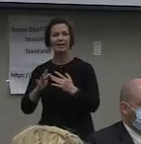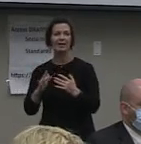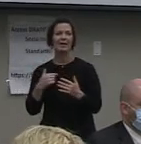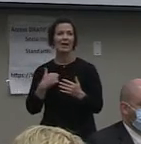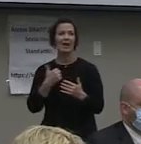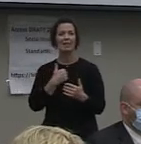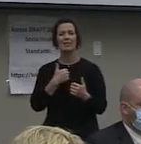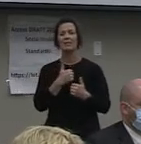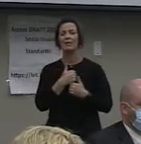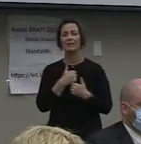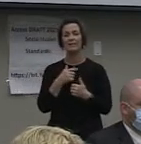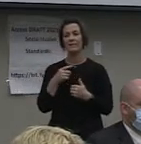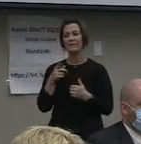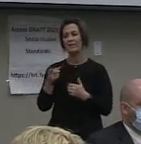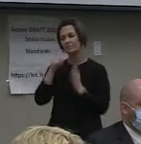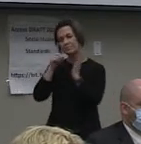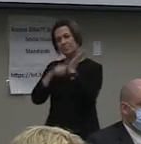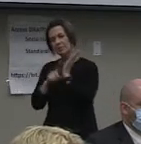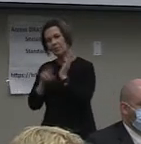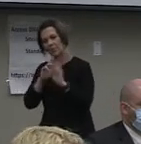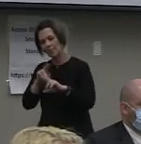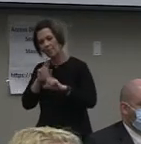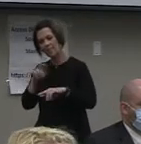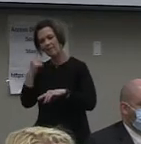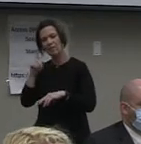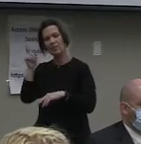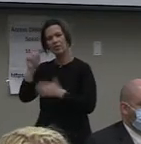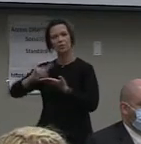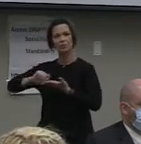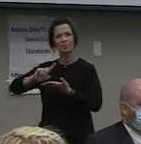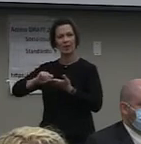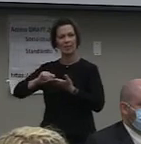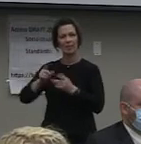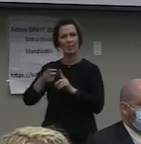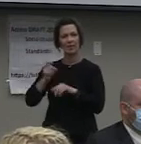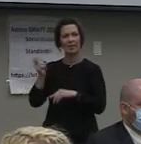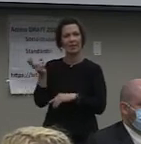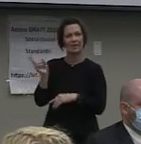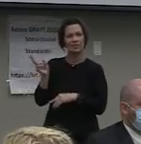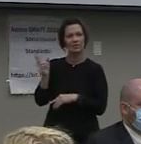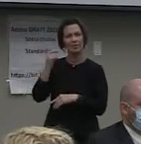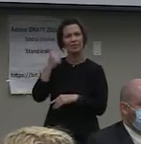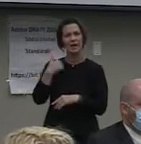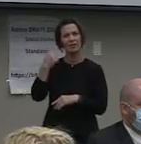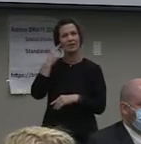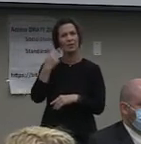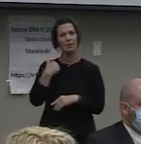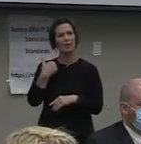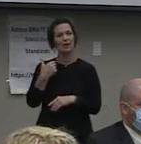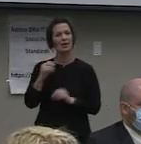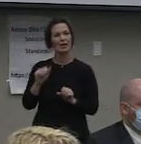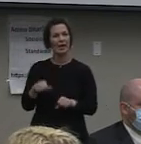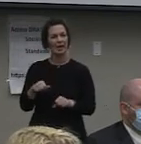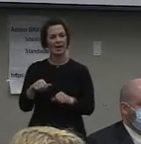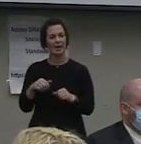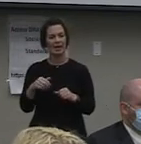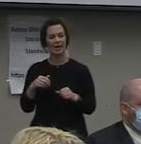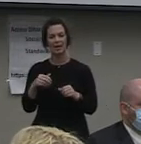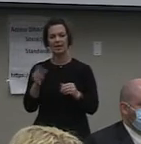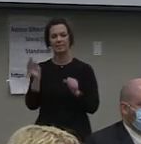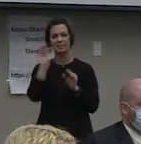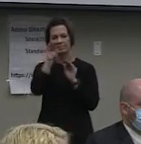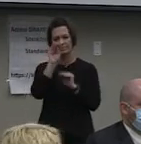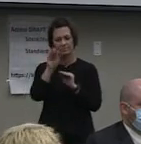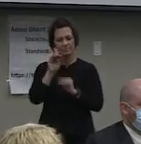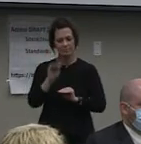do investigative reporting for our newspaper of a historical nature because I find we can put so many pieces together